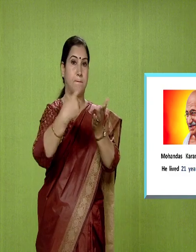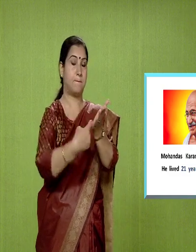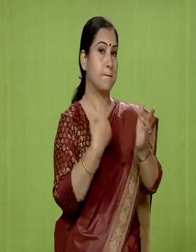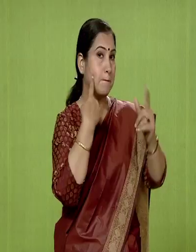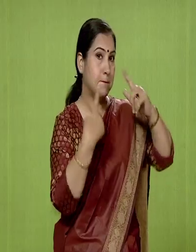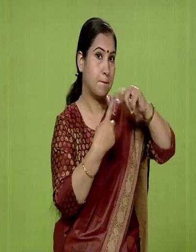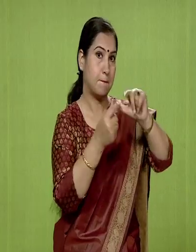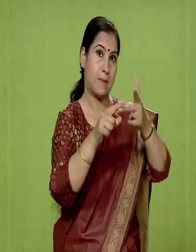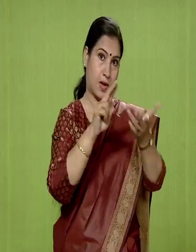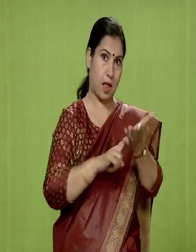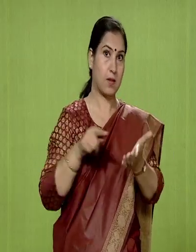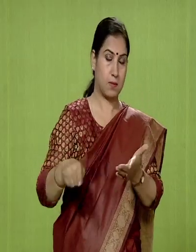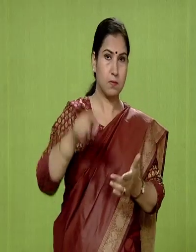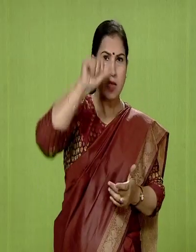The conditions of Indians